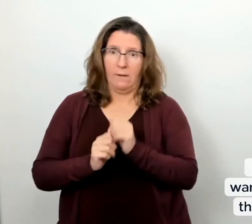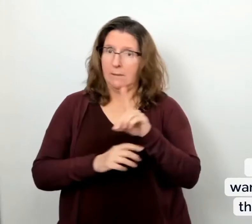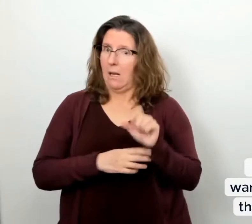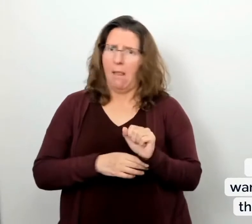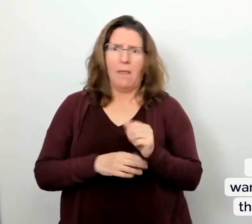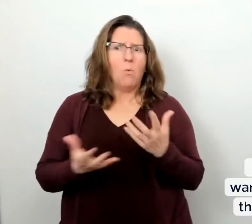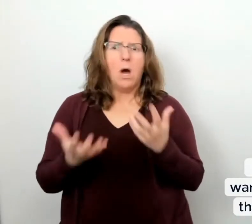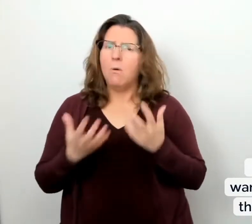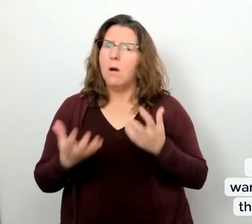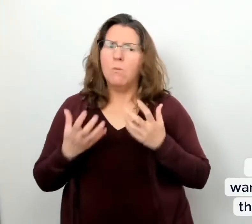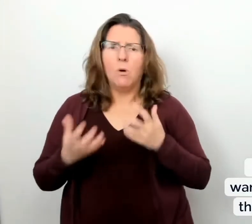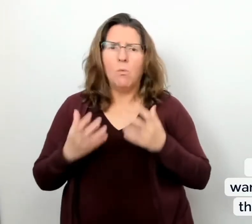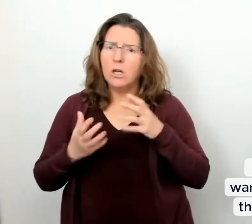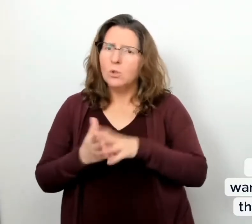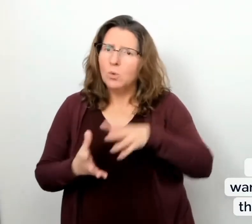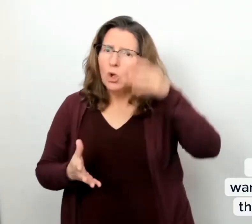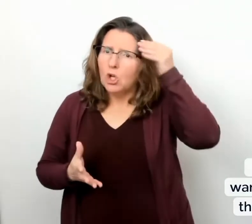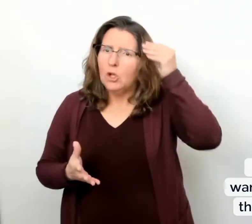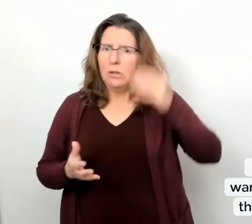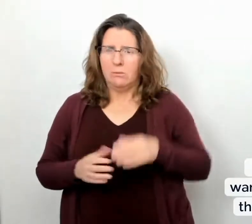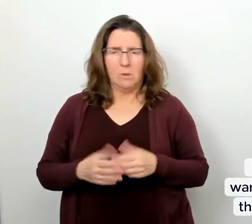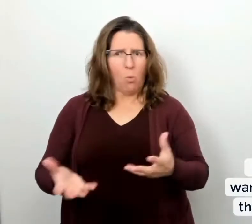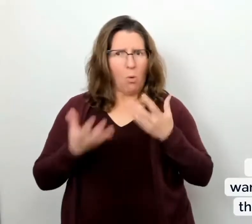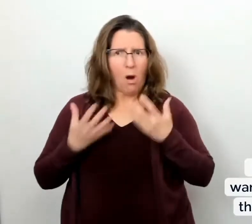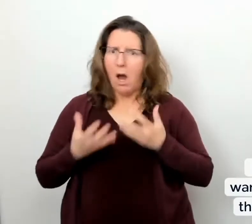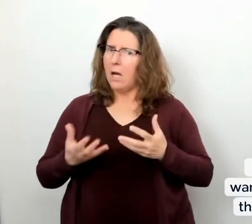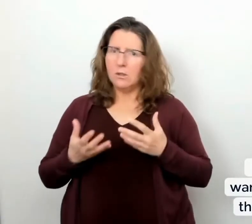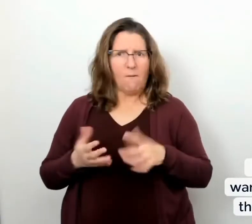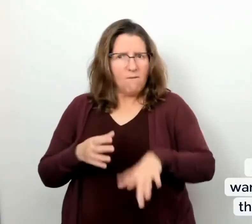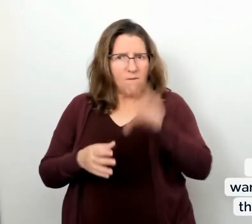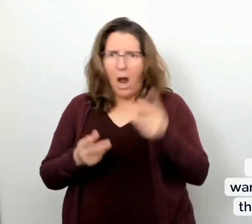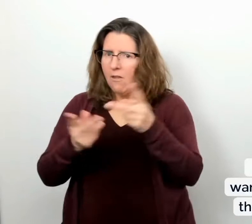We must work from the assumption that the student with a disability is eager to learn,